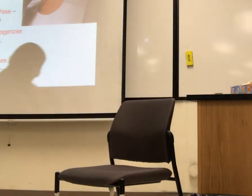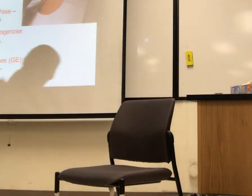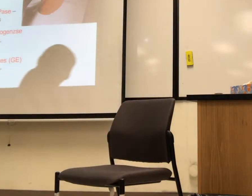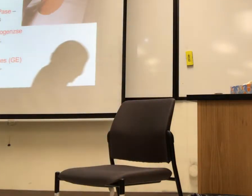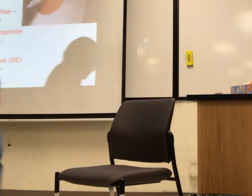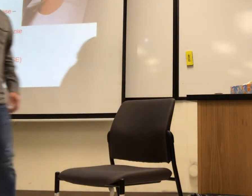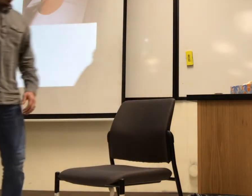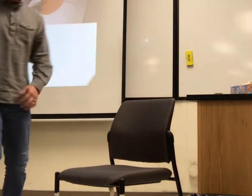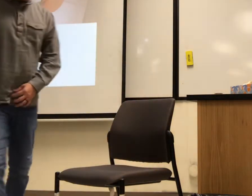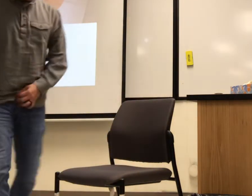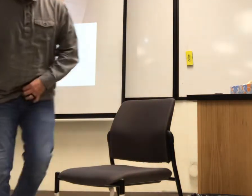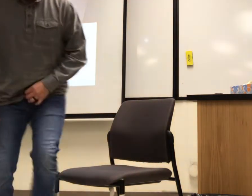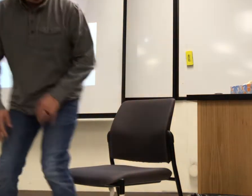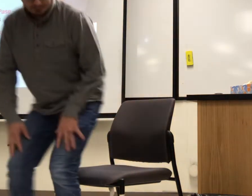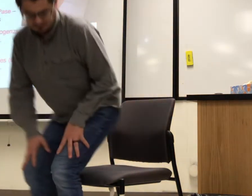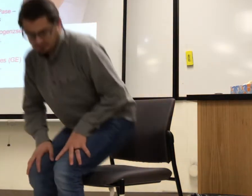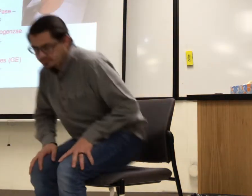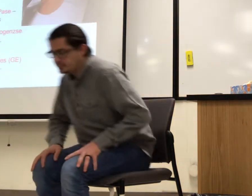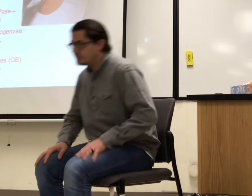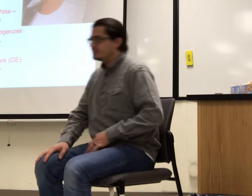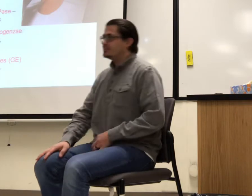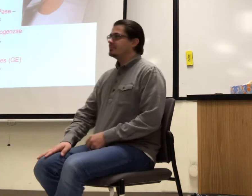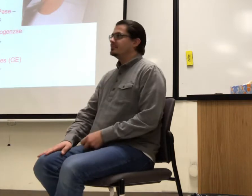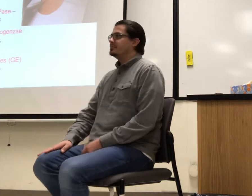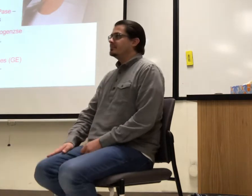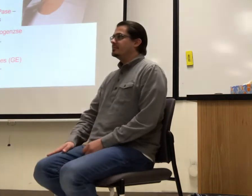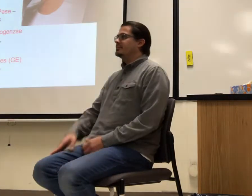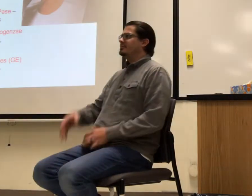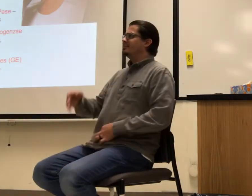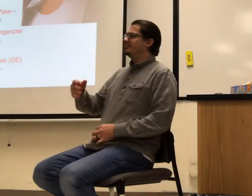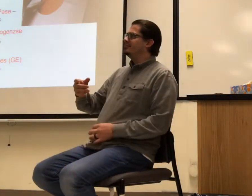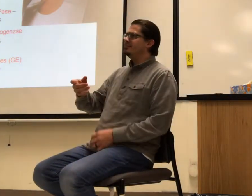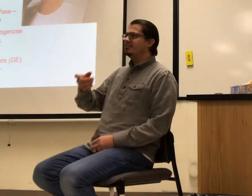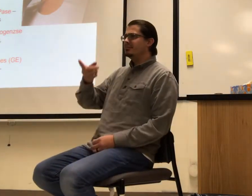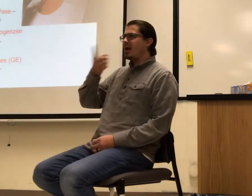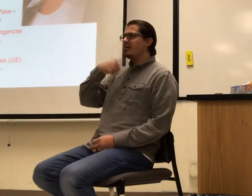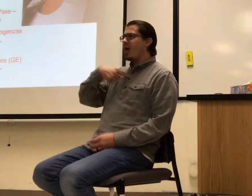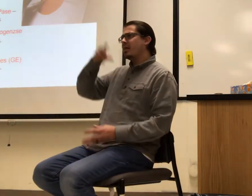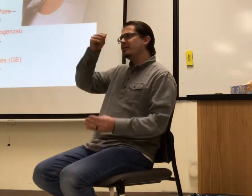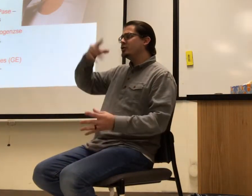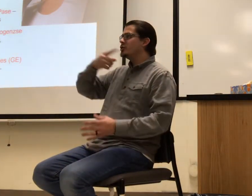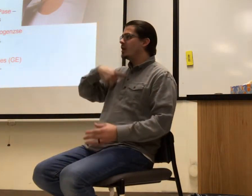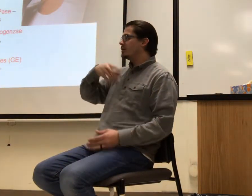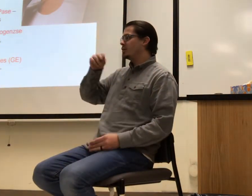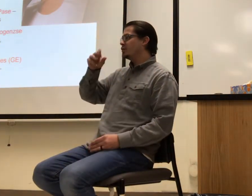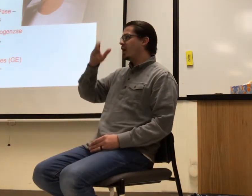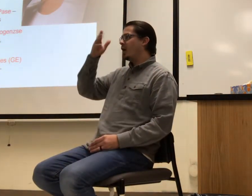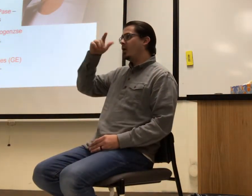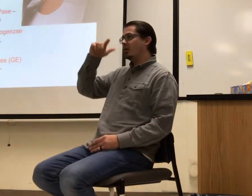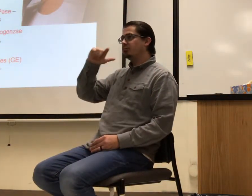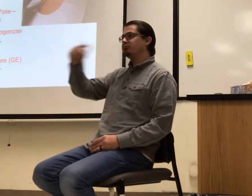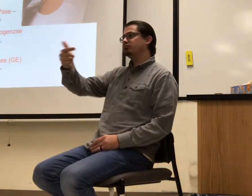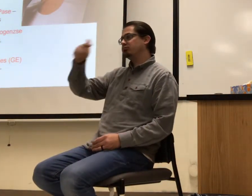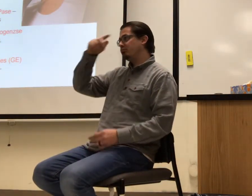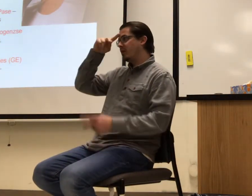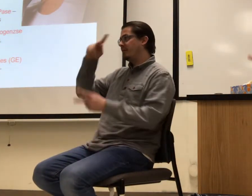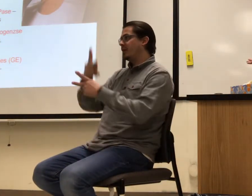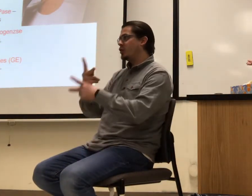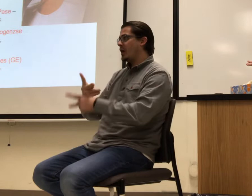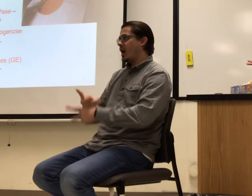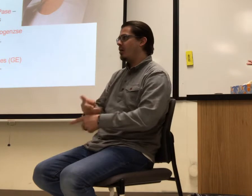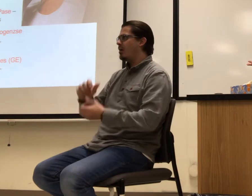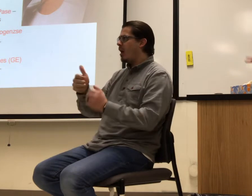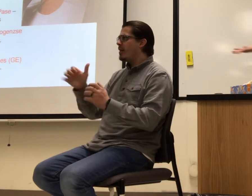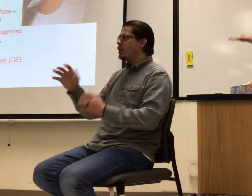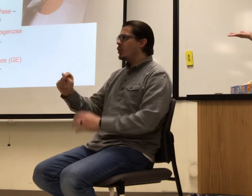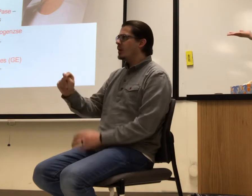you're like, well, why don't you just tell us? It's like, no, I want you to figure it out. That's the whole point of being a student of physiology. How do they do